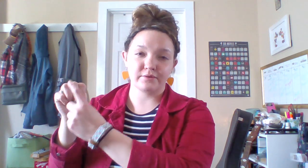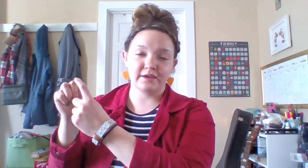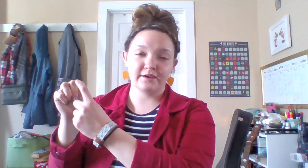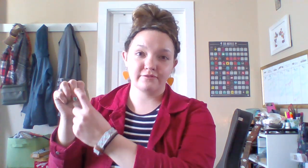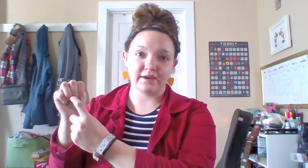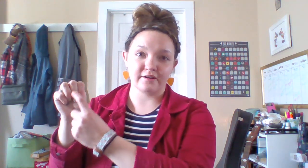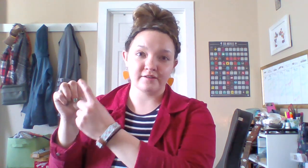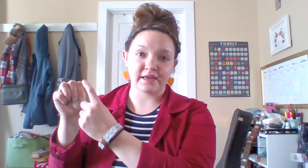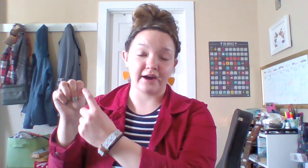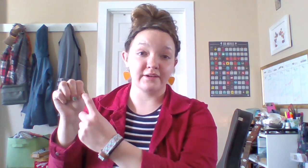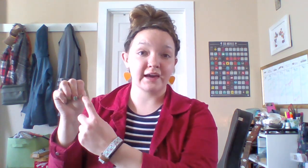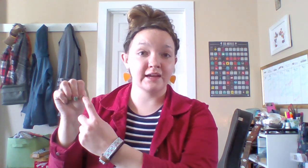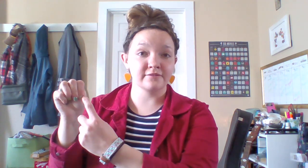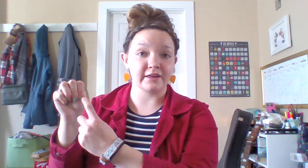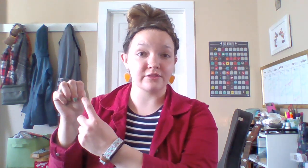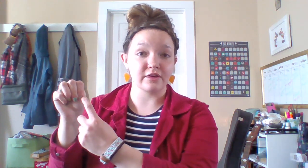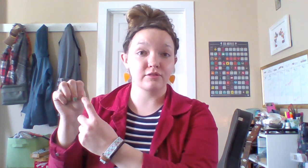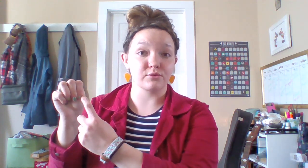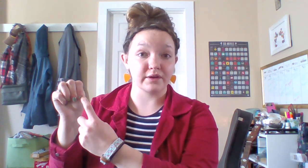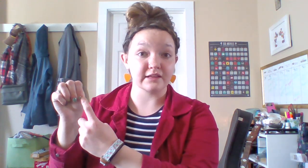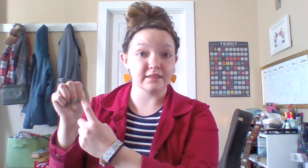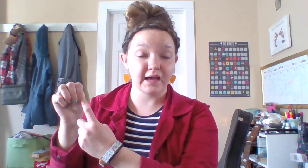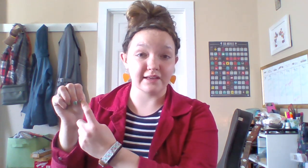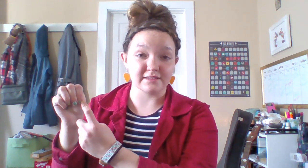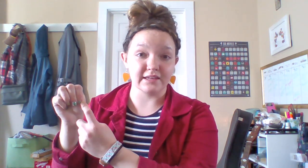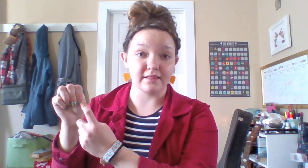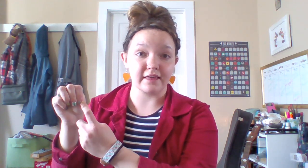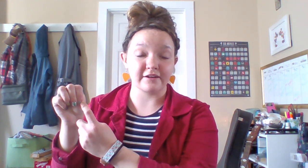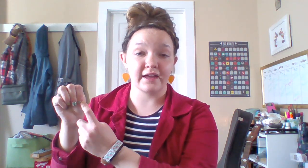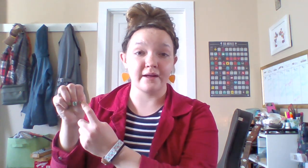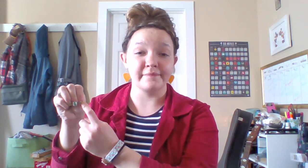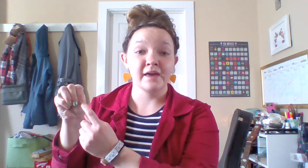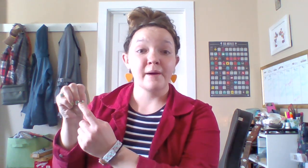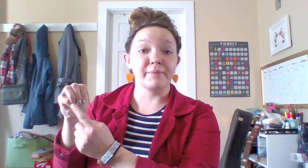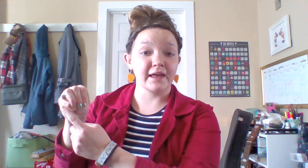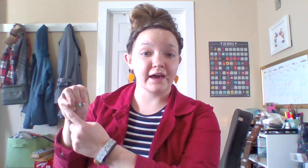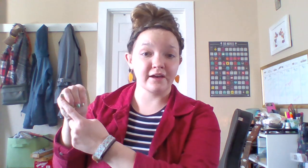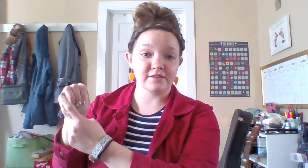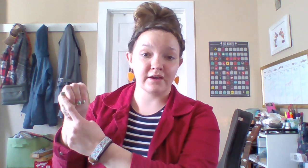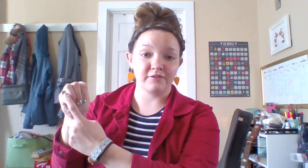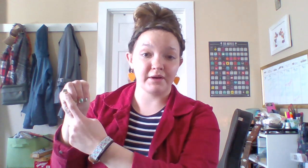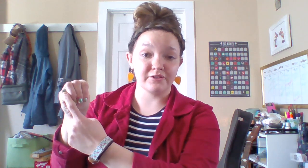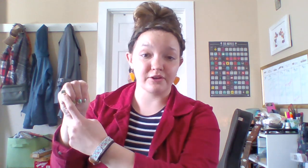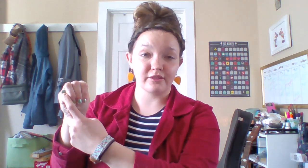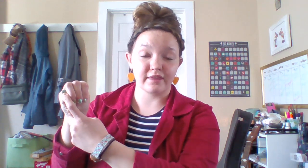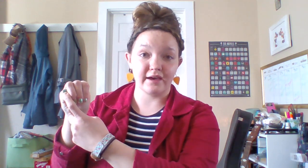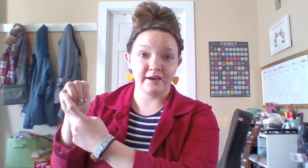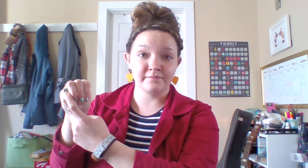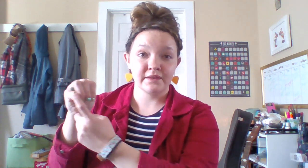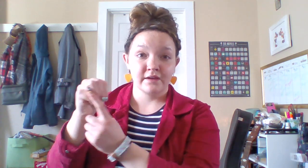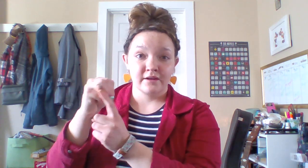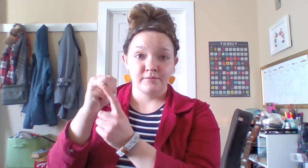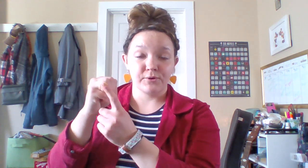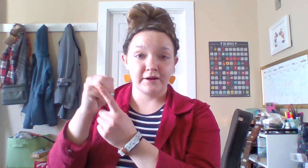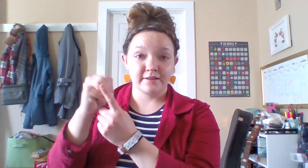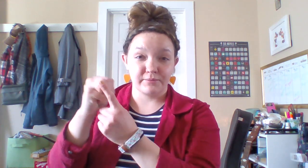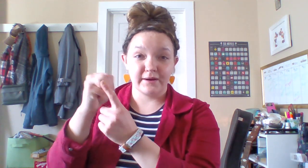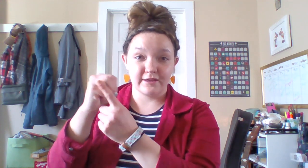3 fingers out, kind of like the 3 lines in a letter M. But I also have my little thumb pointing